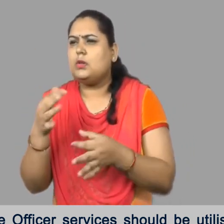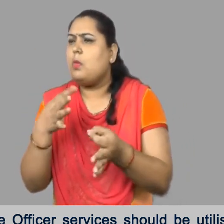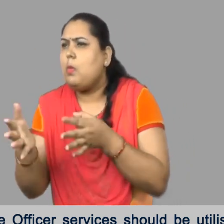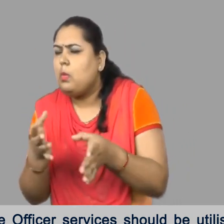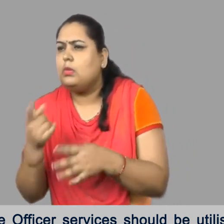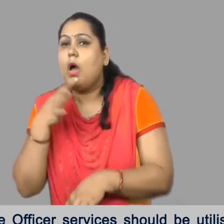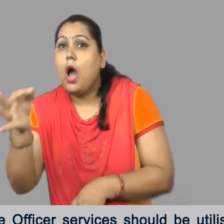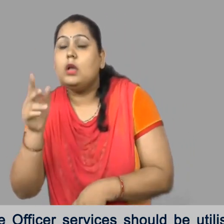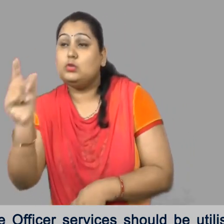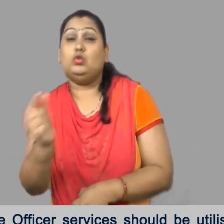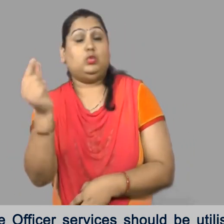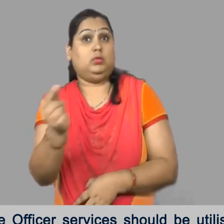to help.